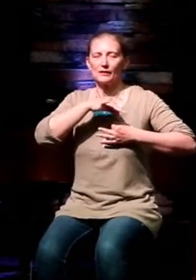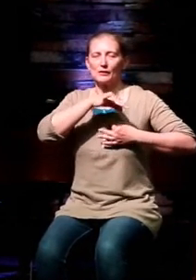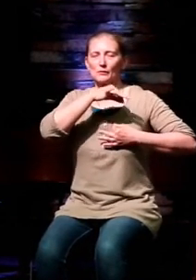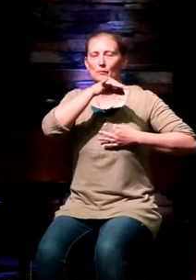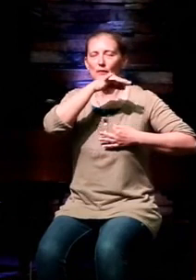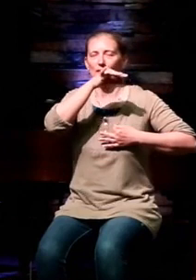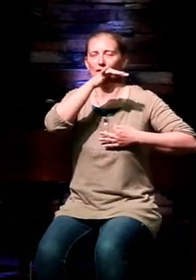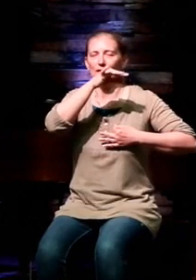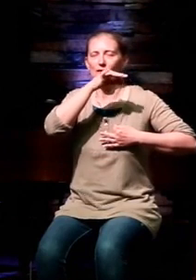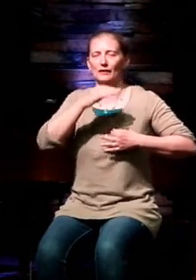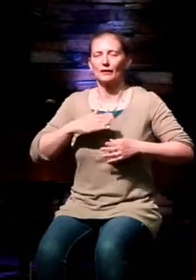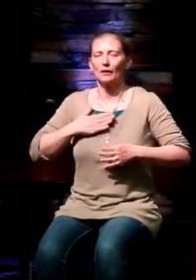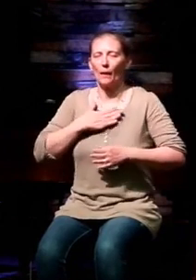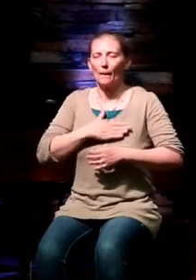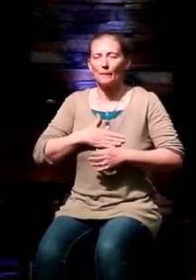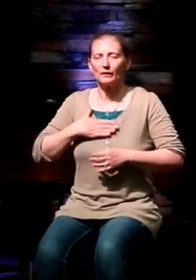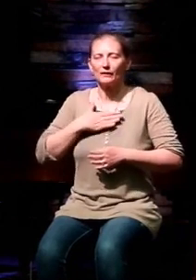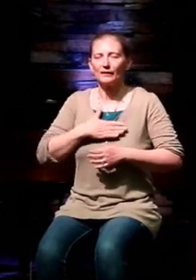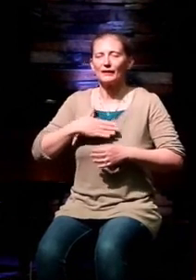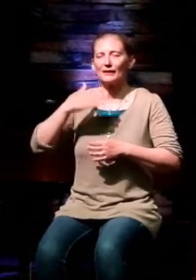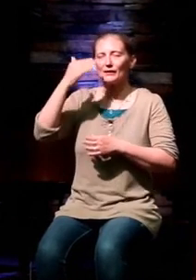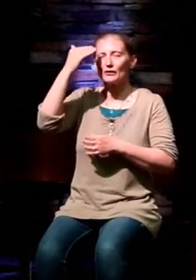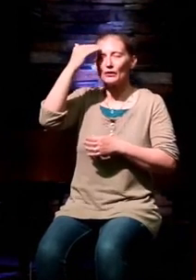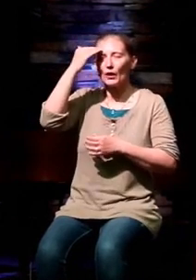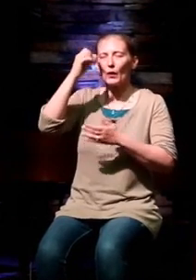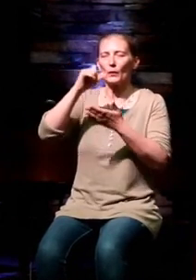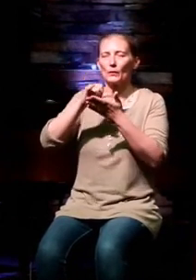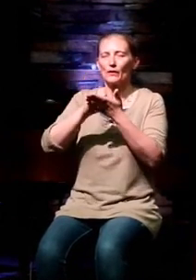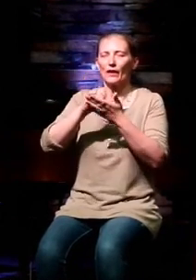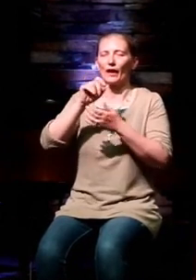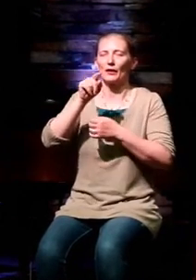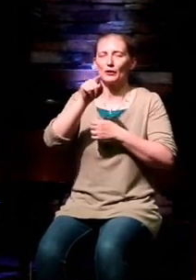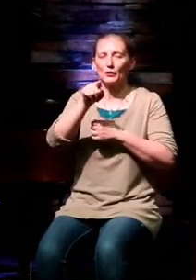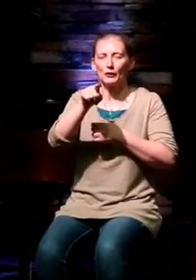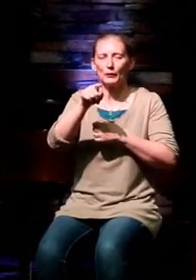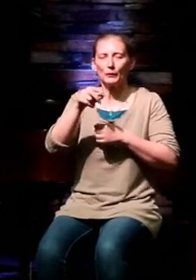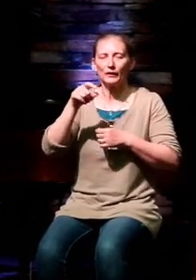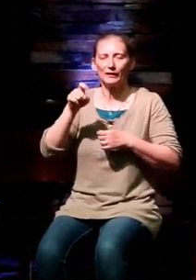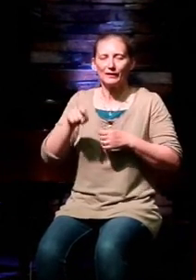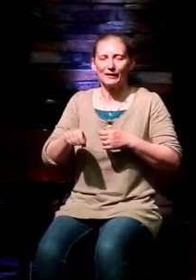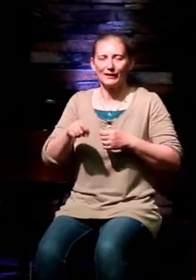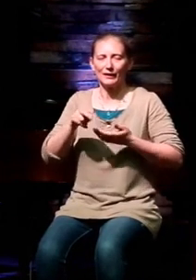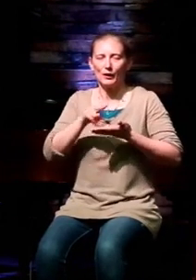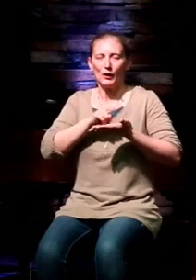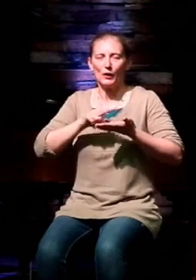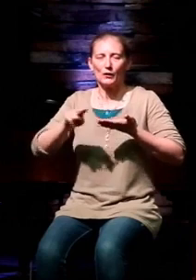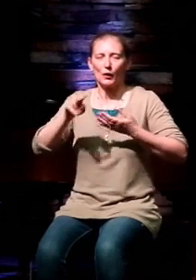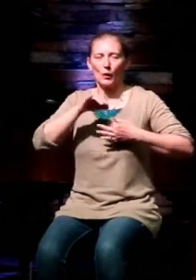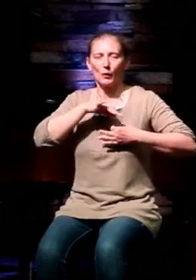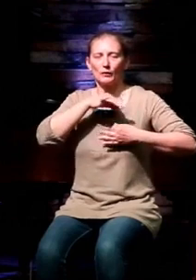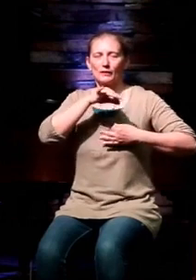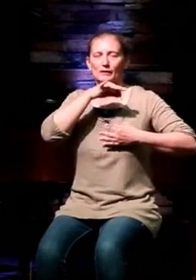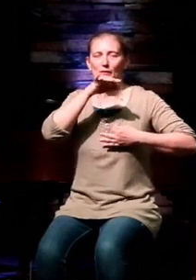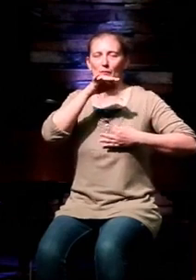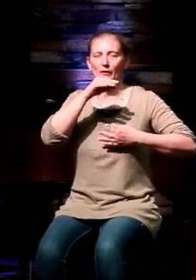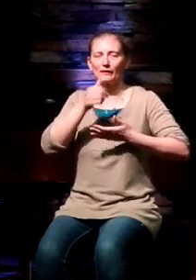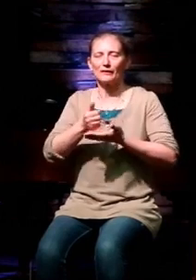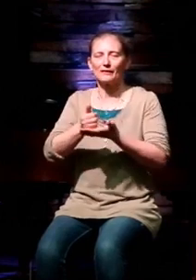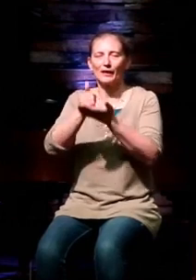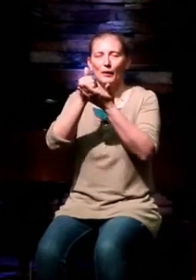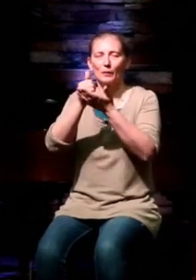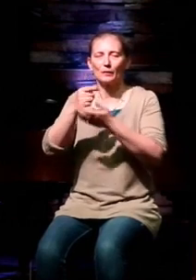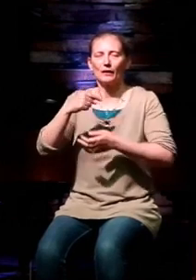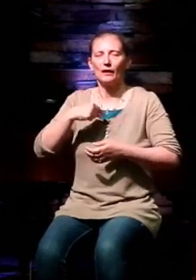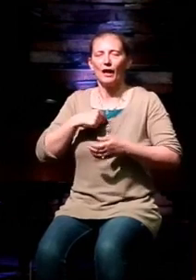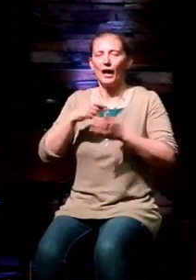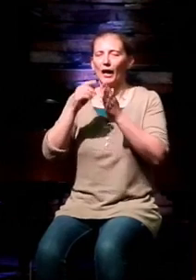realize today that you need the Holy Spirit's help, that you would want to depend upon His promptings and His power, and that you'd want to follow Him. So, Father, I do pray